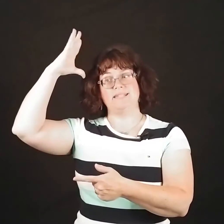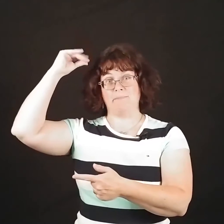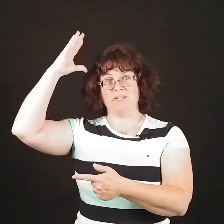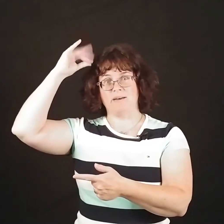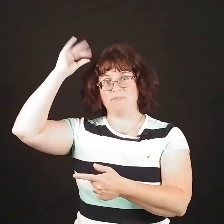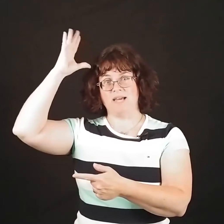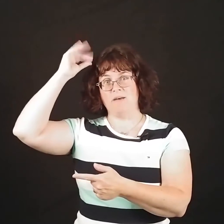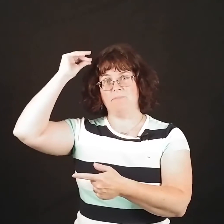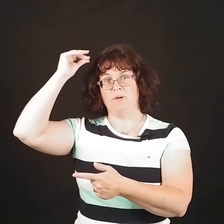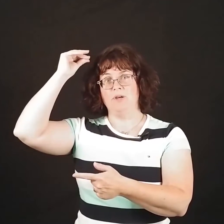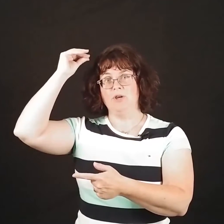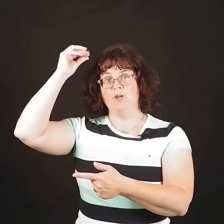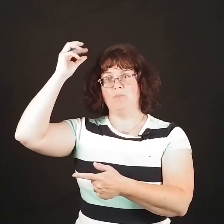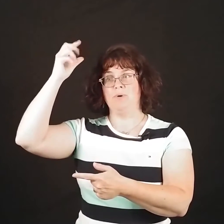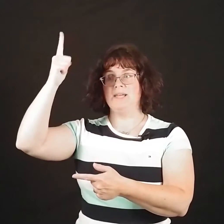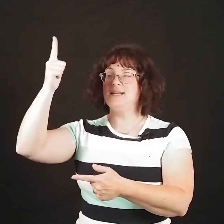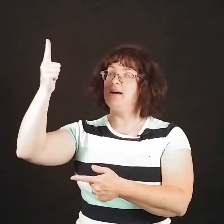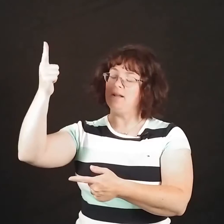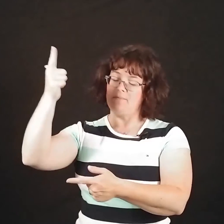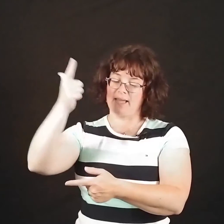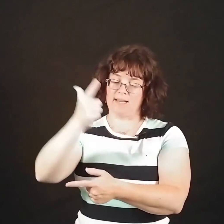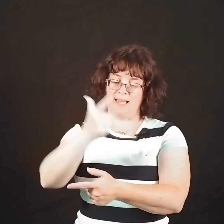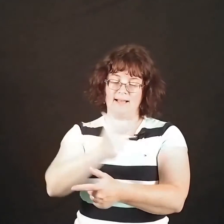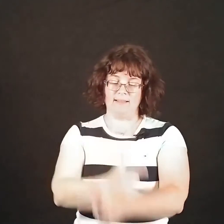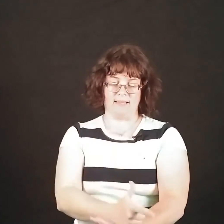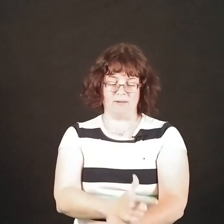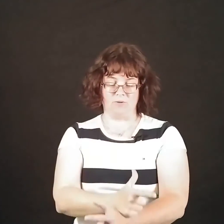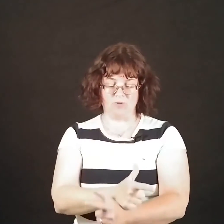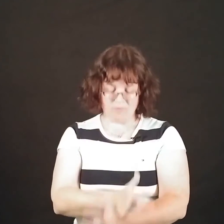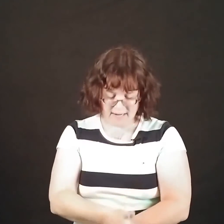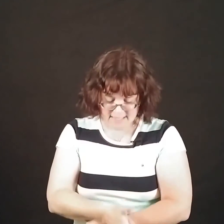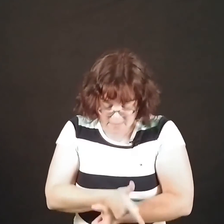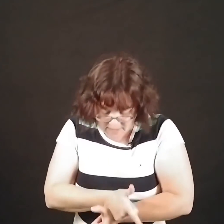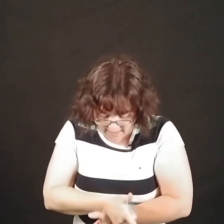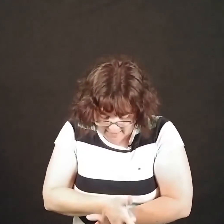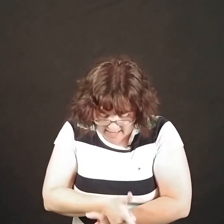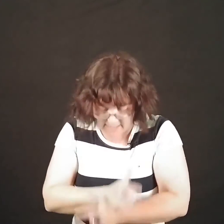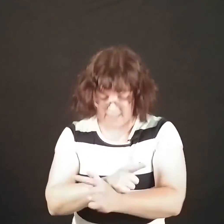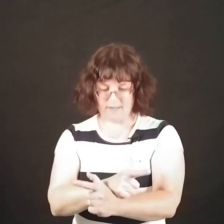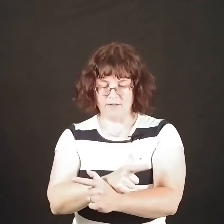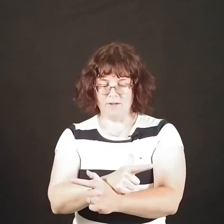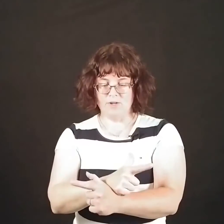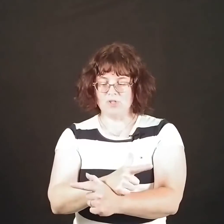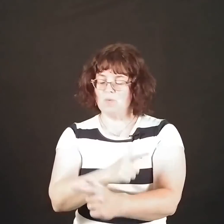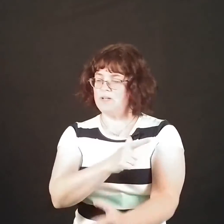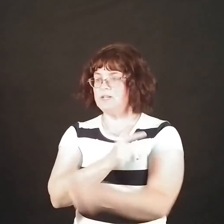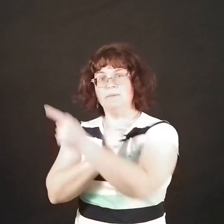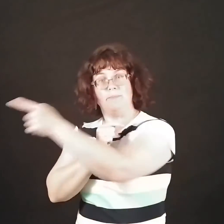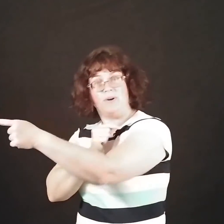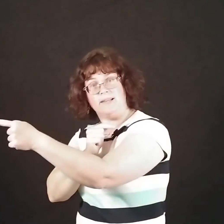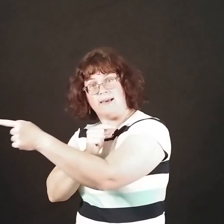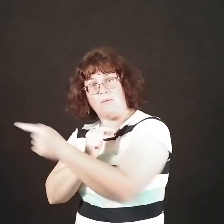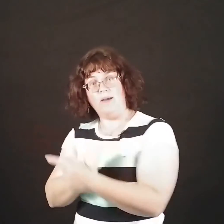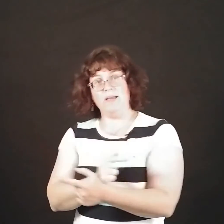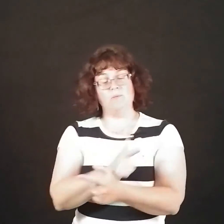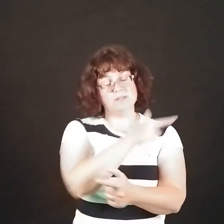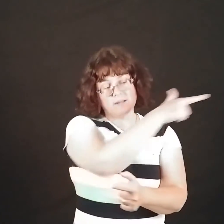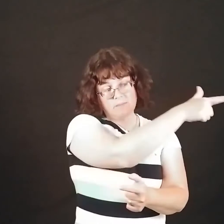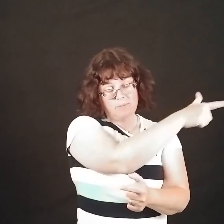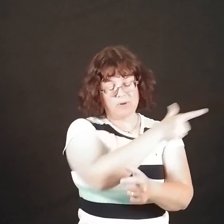tap, tap, tap, you bring it down and make an L and you cross them like that. So one's going to be pointing that way and one's going to be